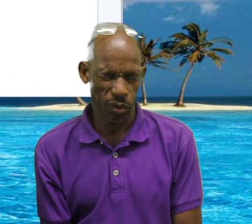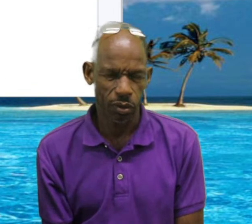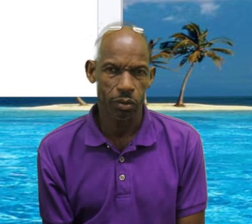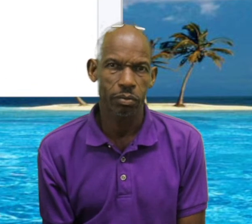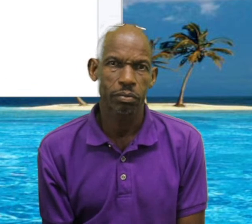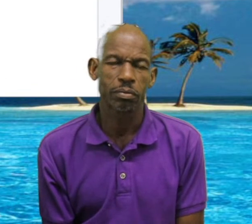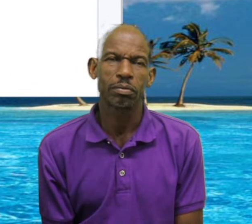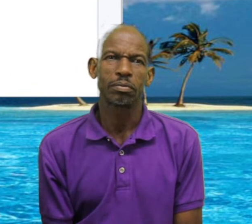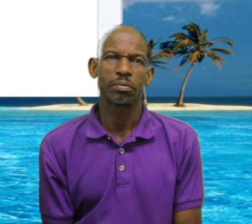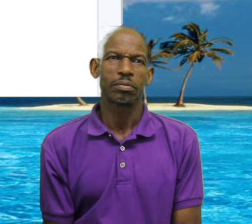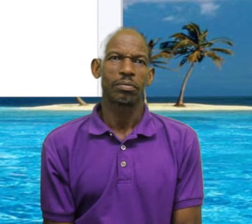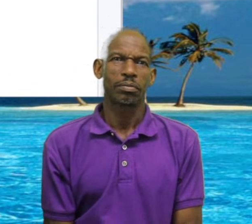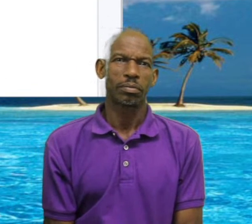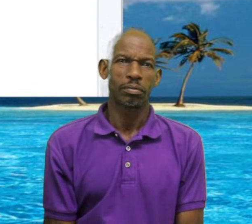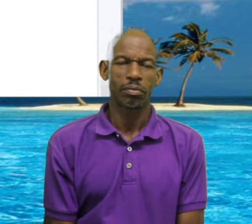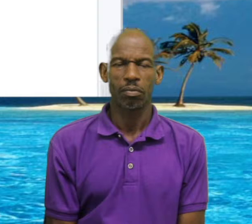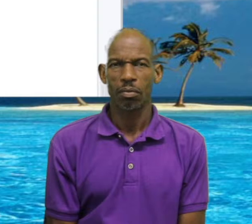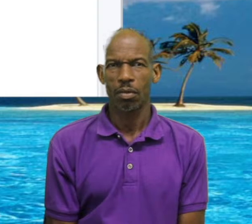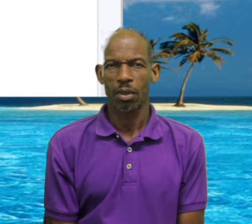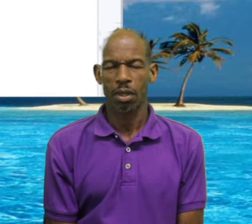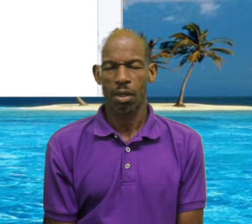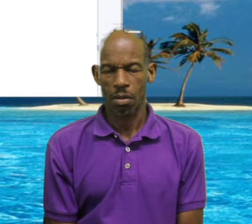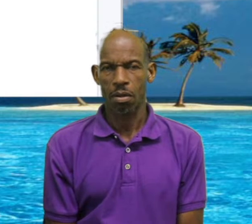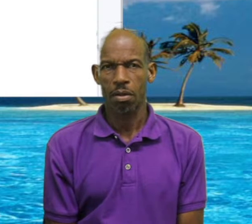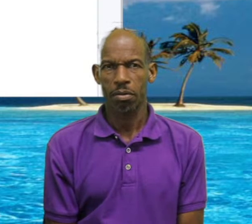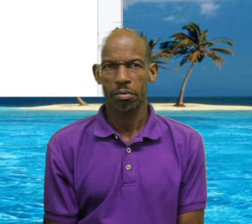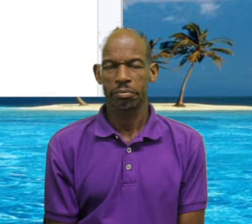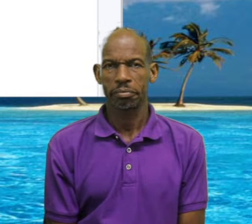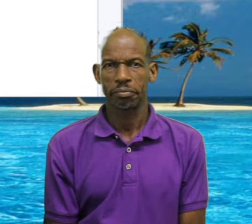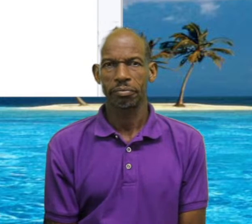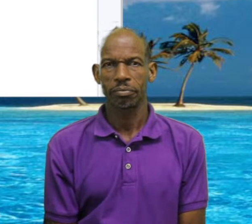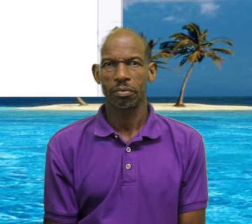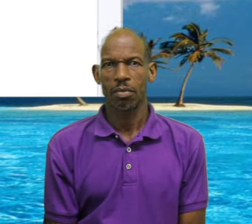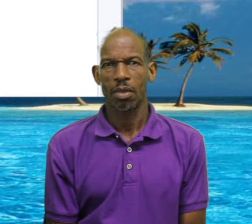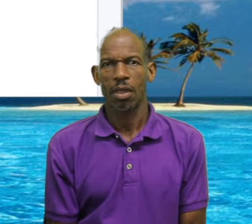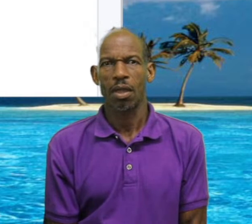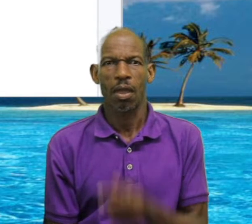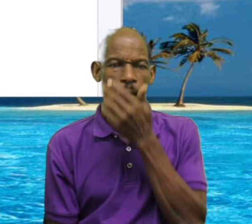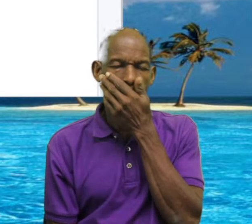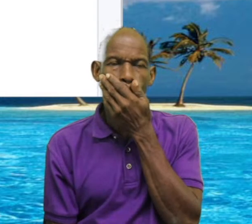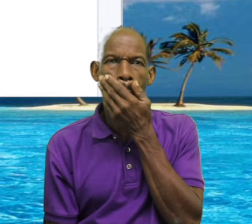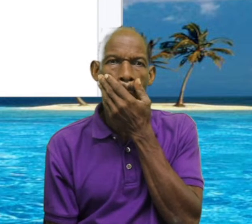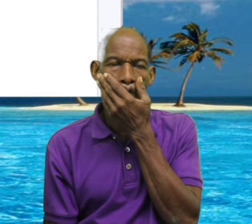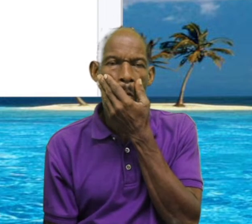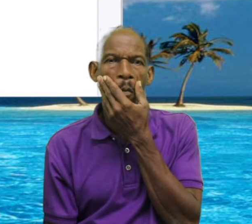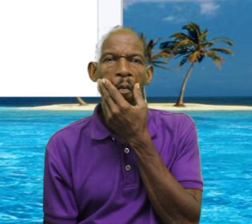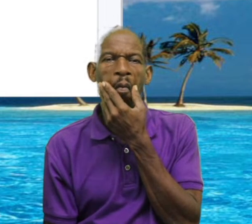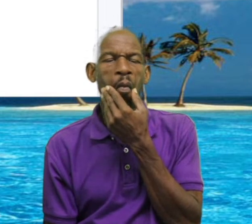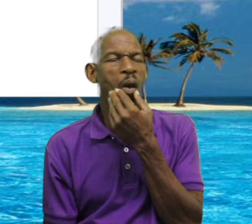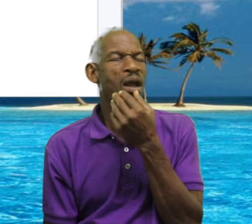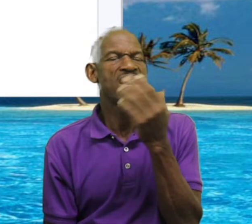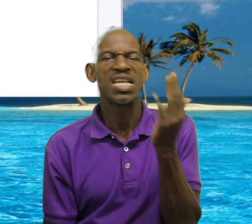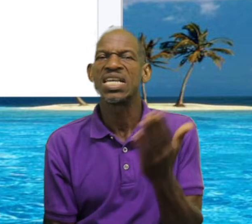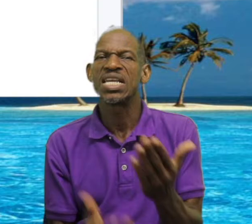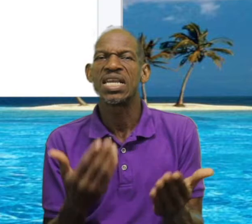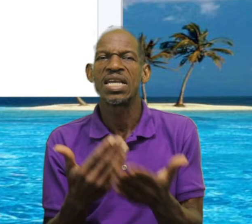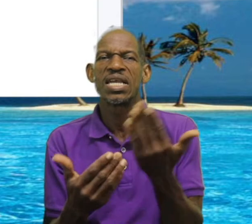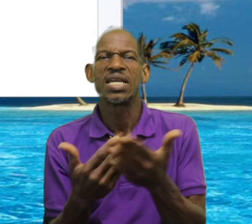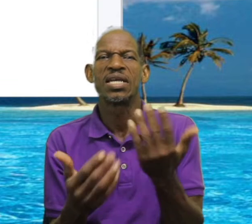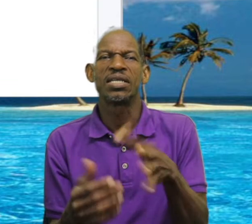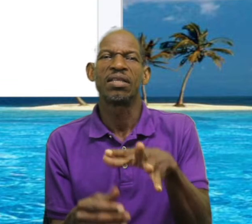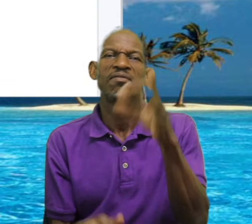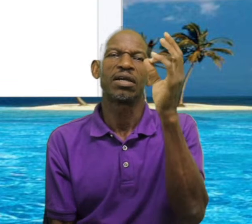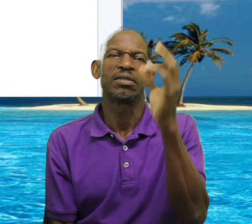and go over the things that was taught before, right? So you don't have to be searching. One place to find everything, not on Facebook,